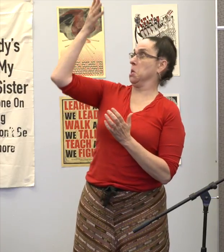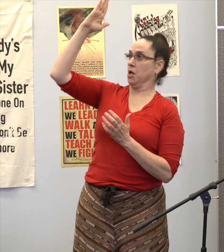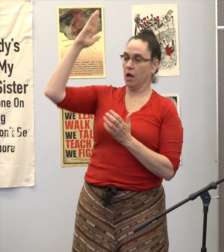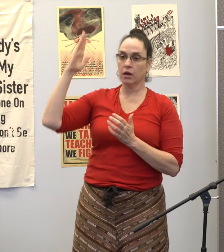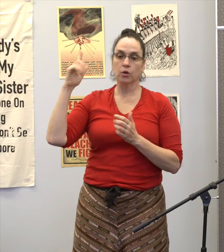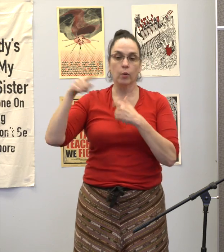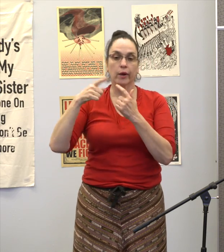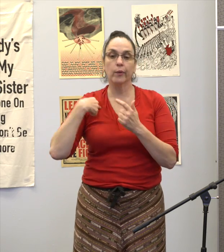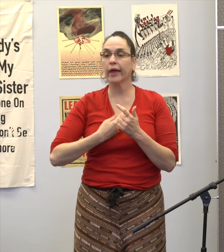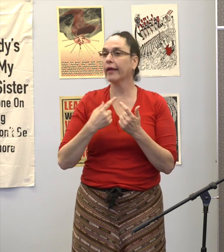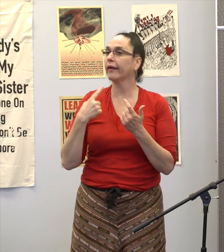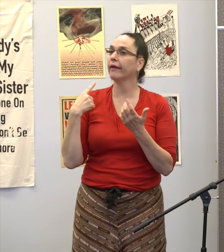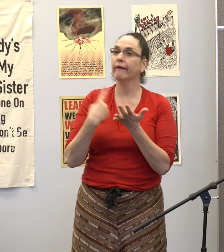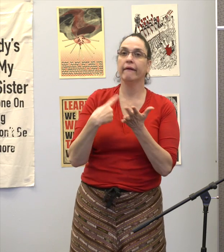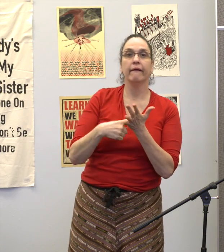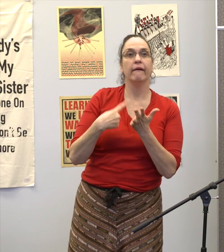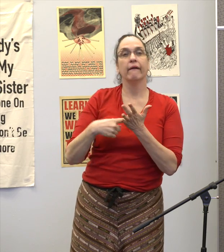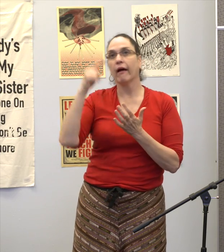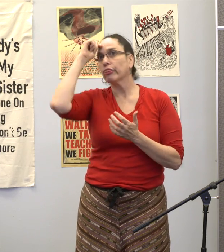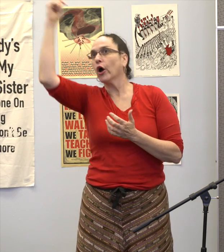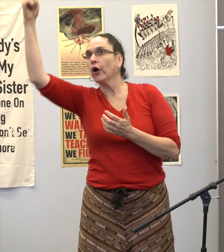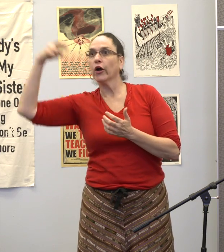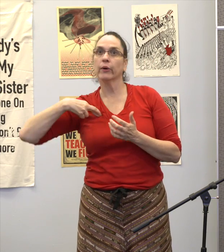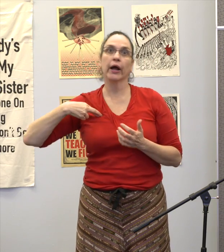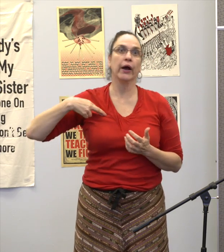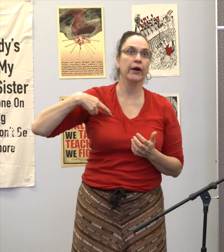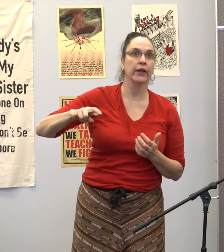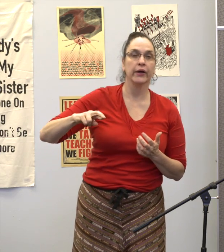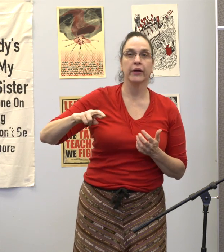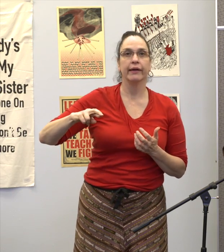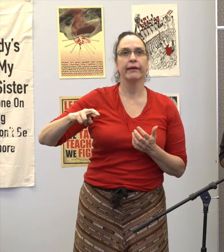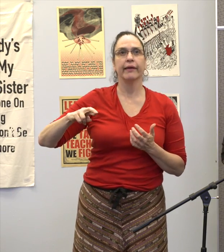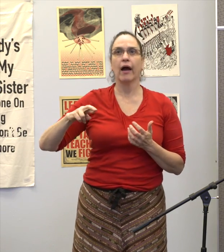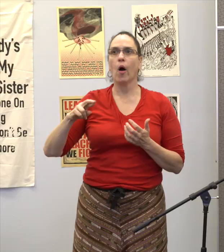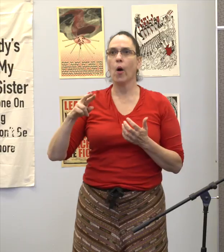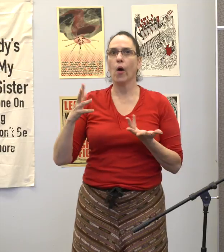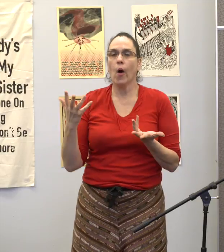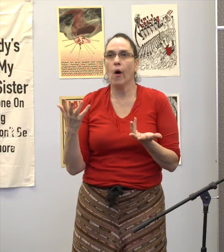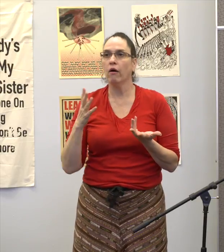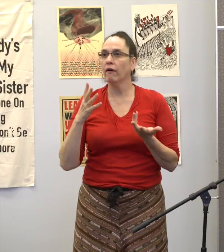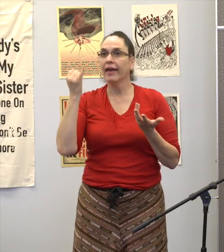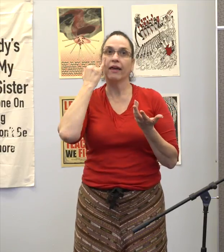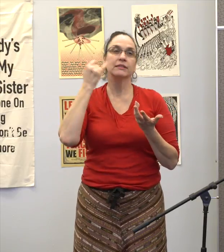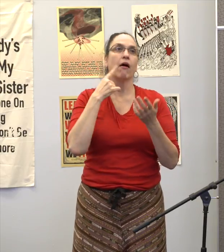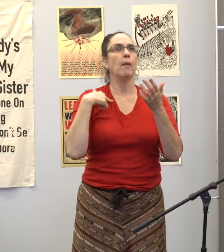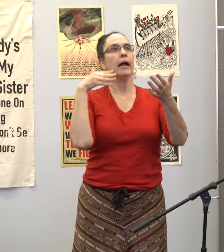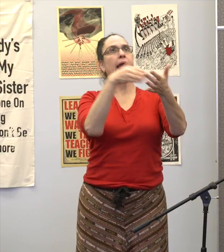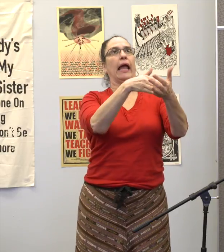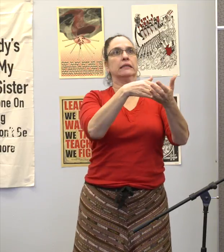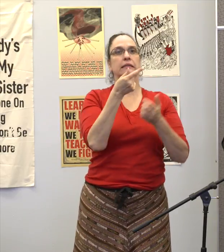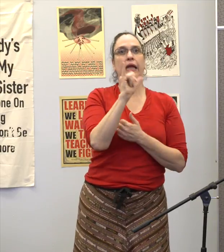theories, religious propagation that says if you just are against gay people and against abortion